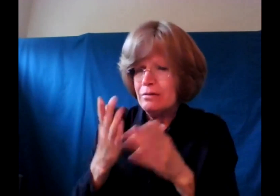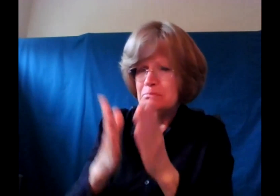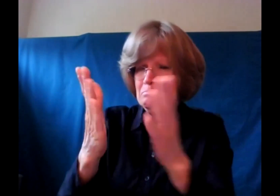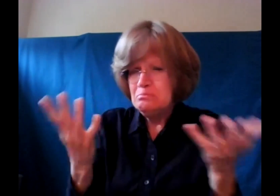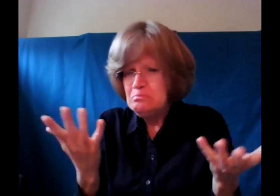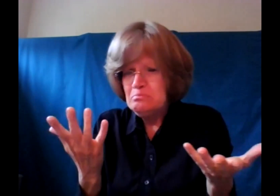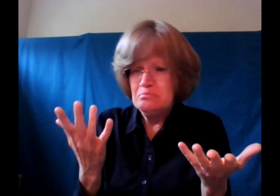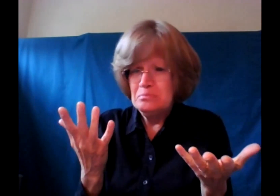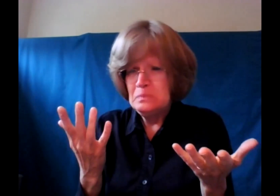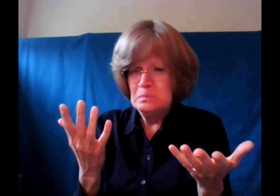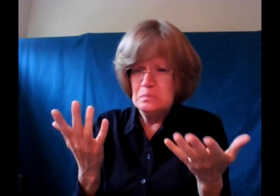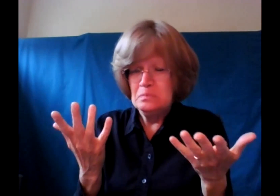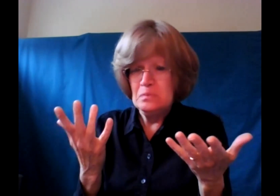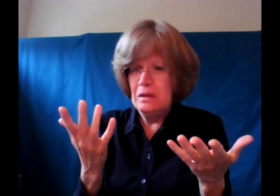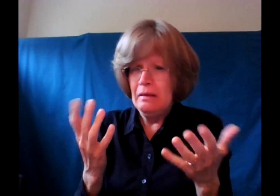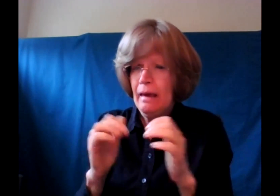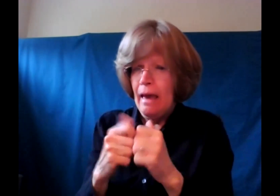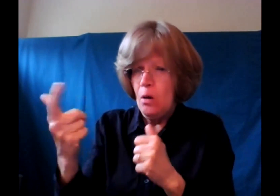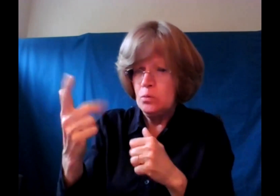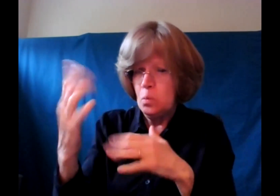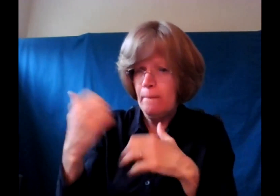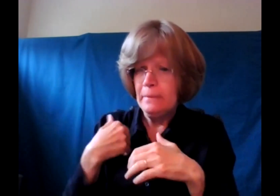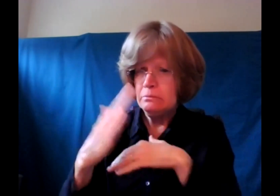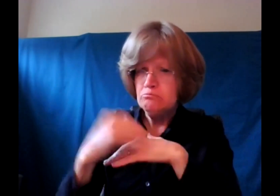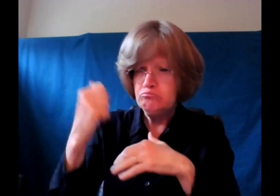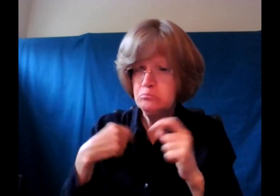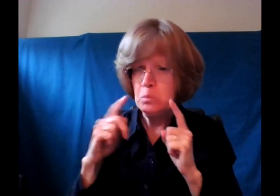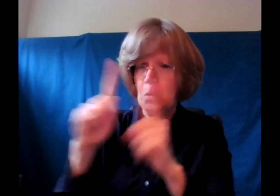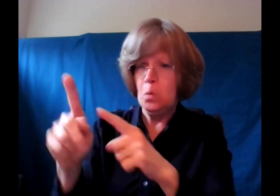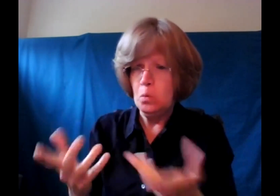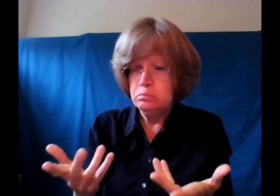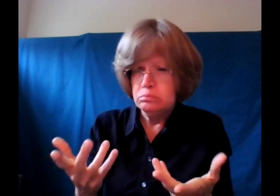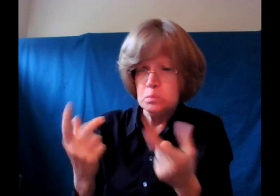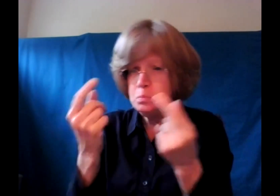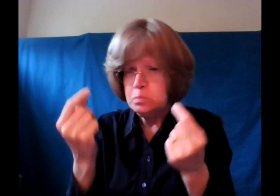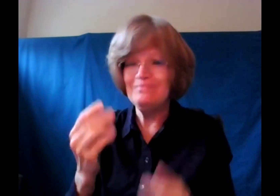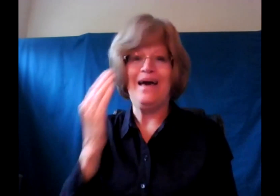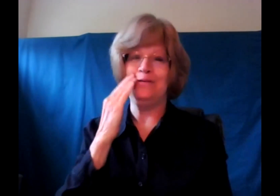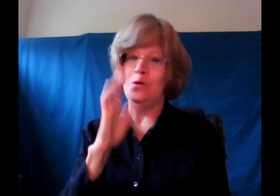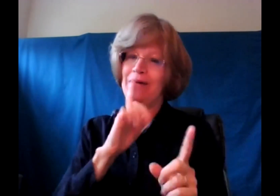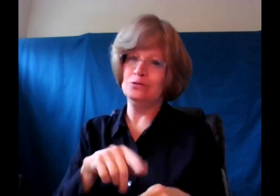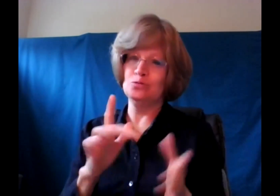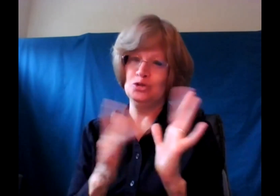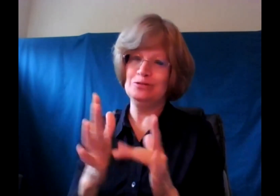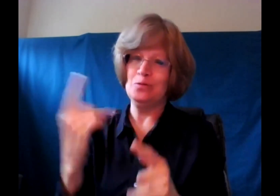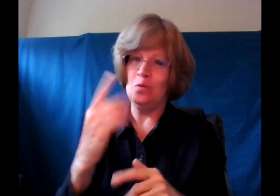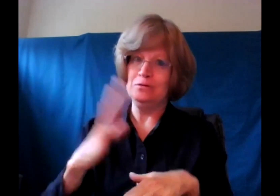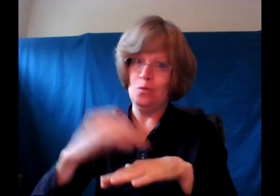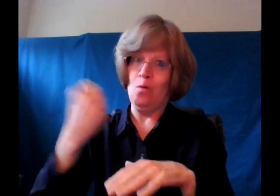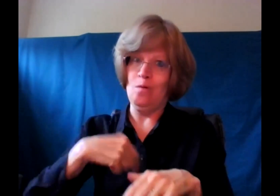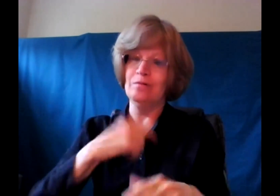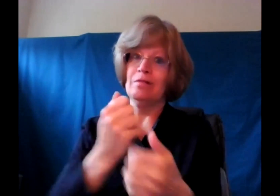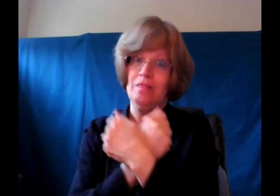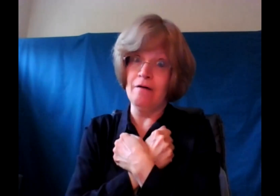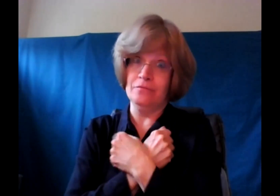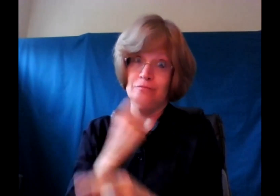path? What is the way that you call me to go? Well, I know the answer to that. Jesus always calls us to